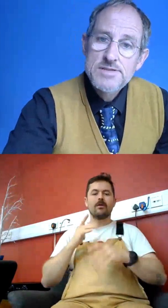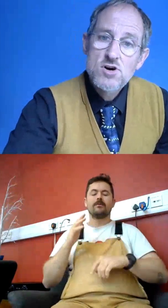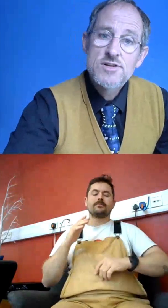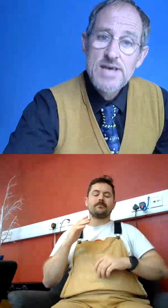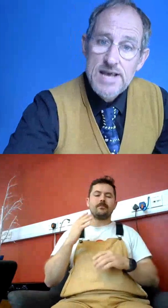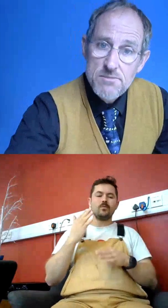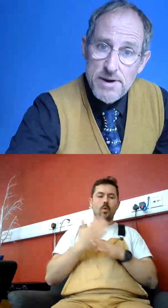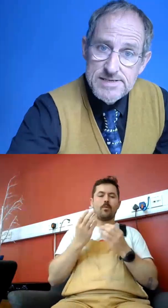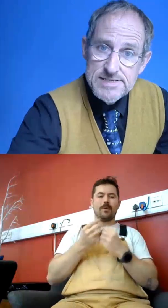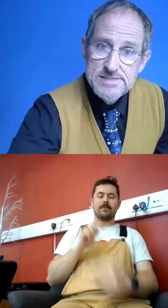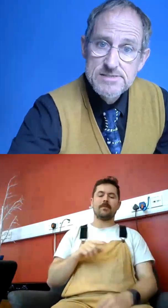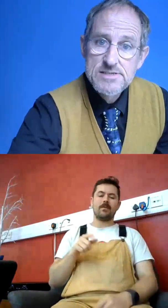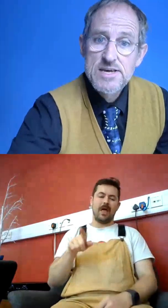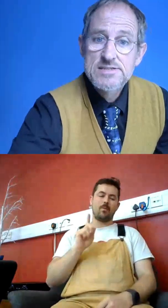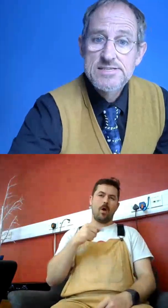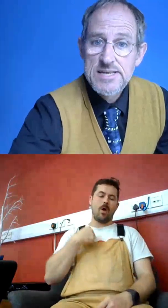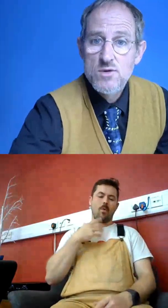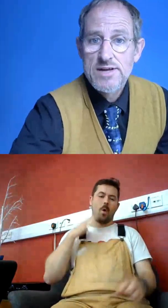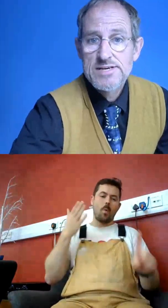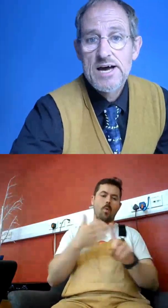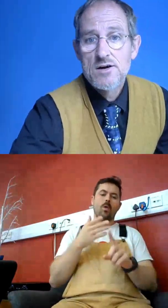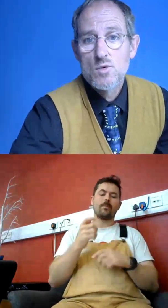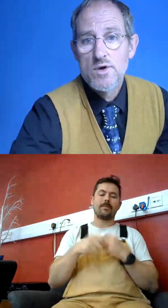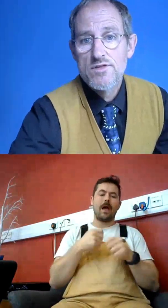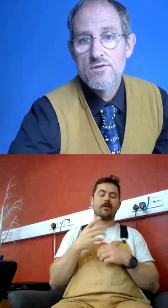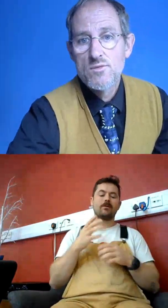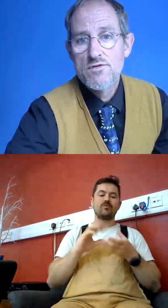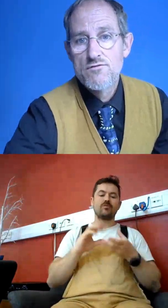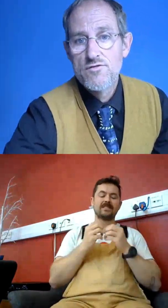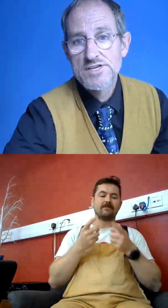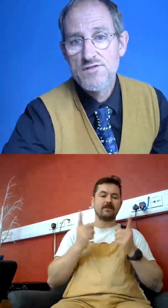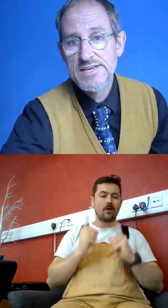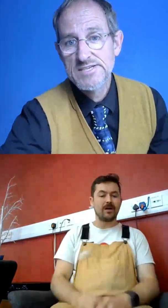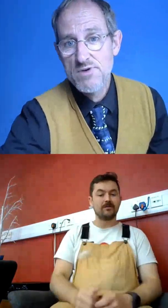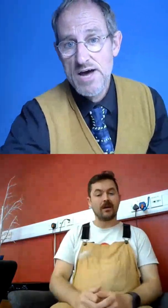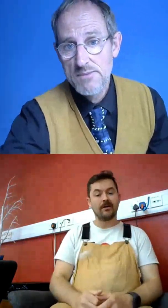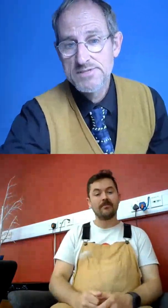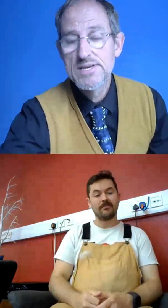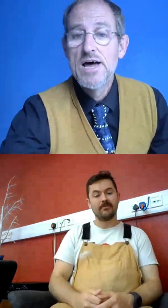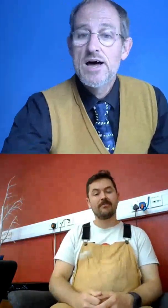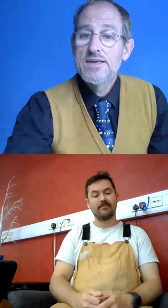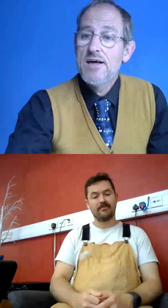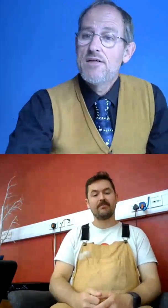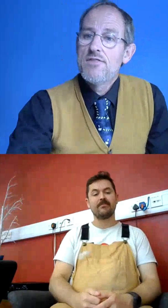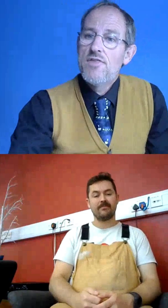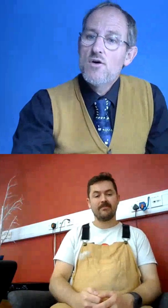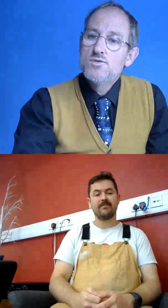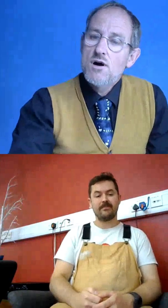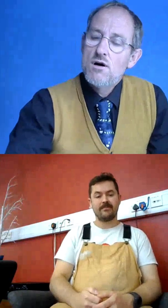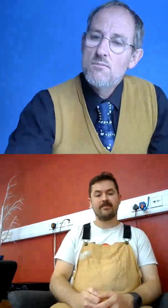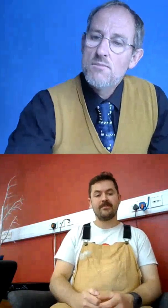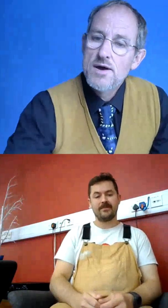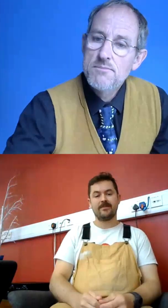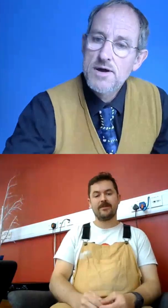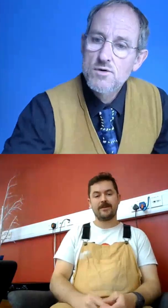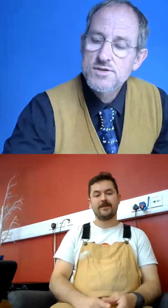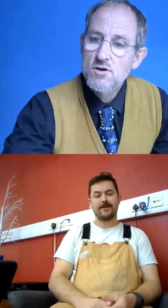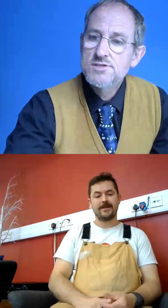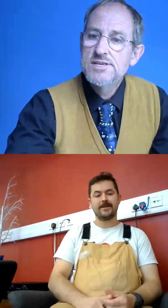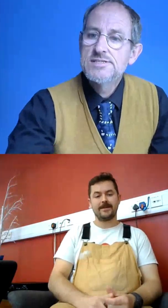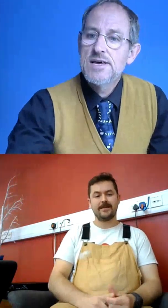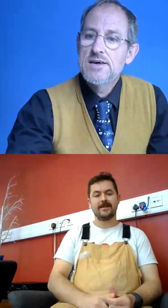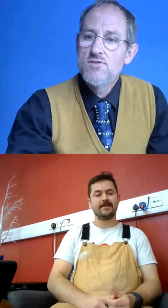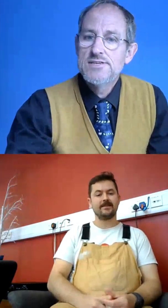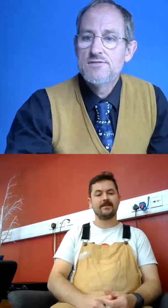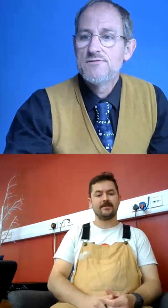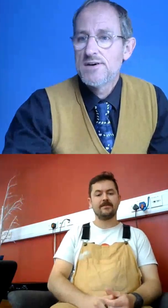people I can meet on a daily basis to continue that dialogue with fresh faces, perhaps. Yeah, those are my